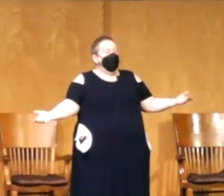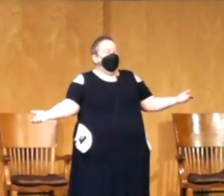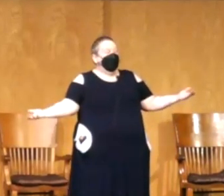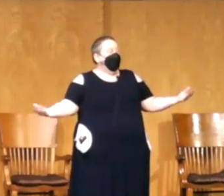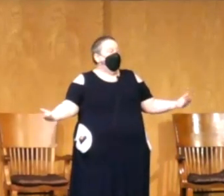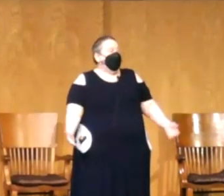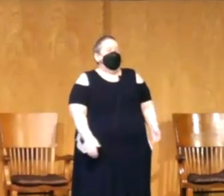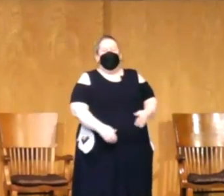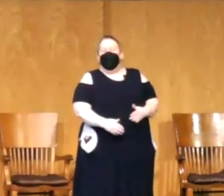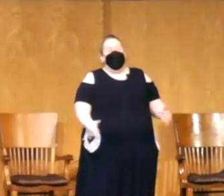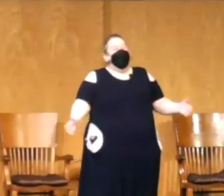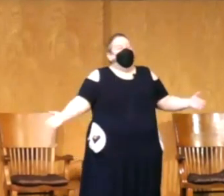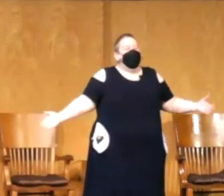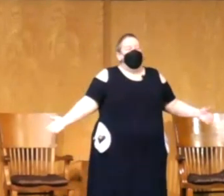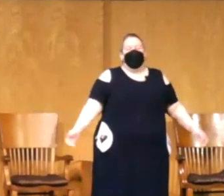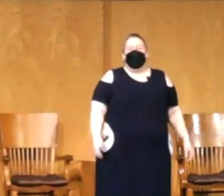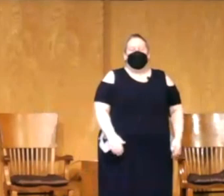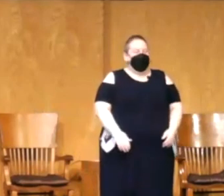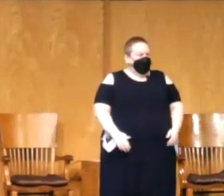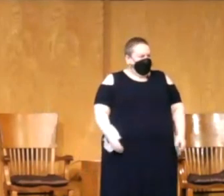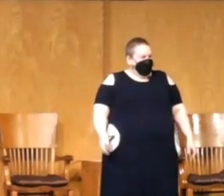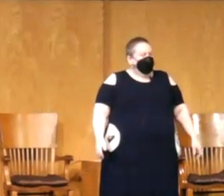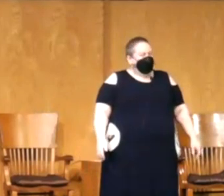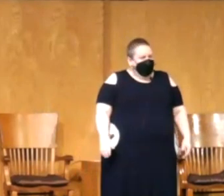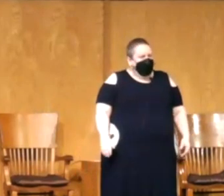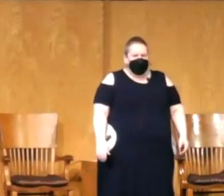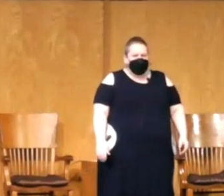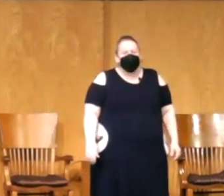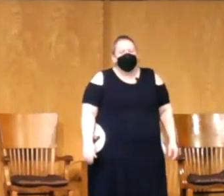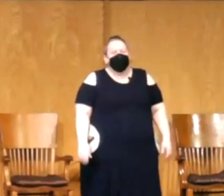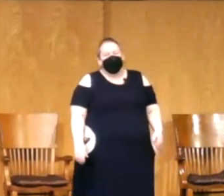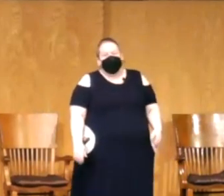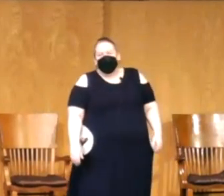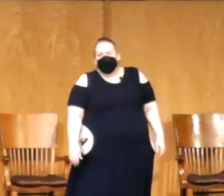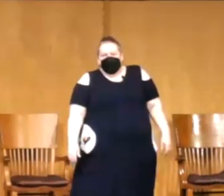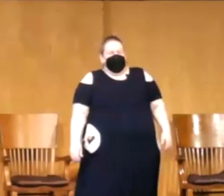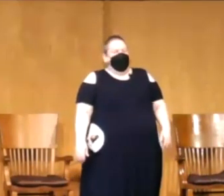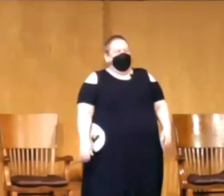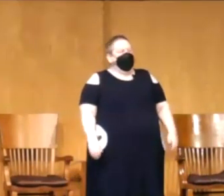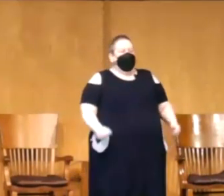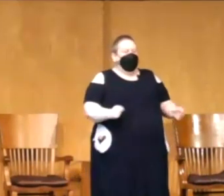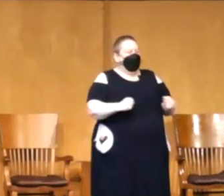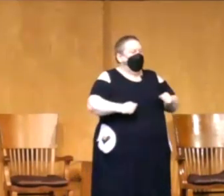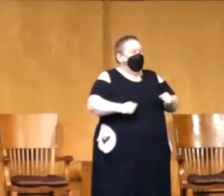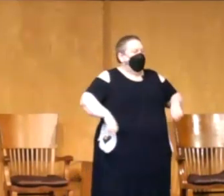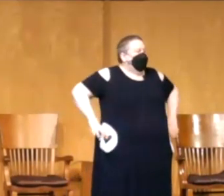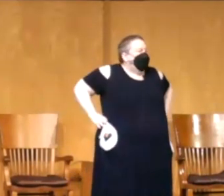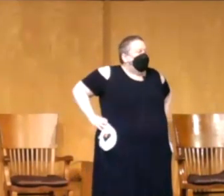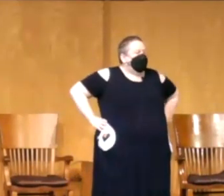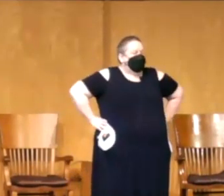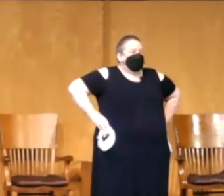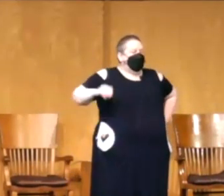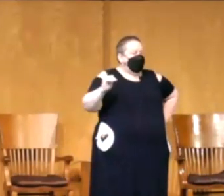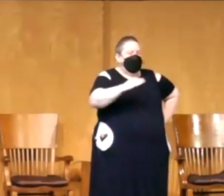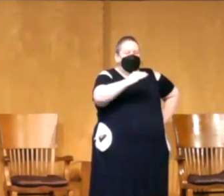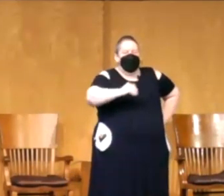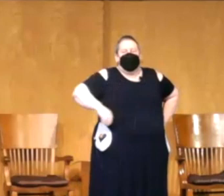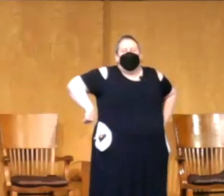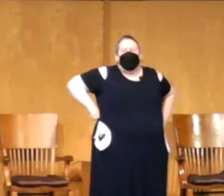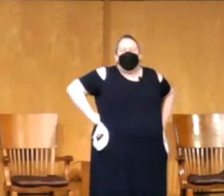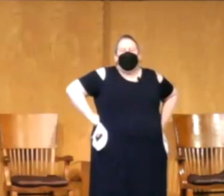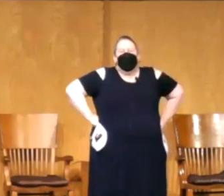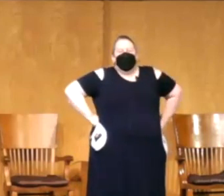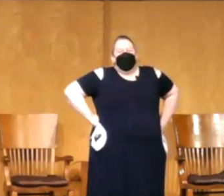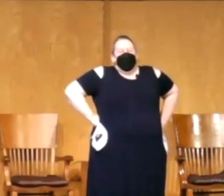Taco Bell victorious? I don't know. They seem to be doing okay. They're plucky little battlers. They're just struggling